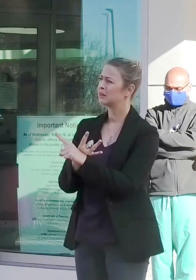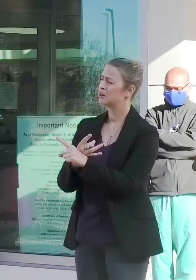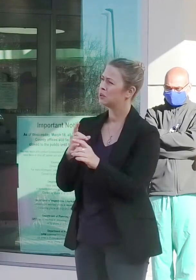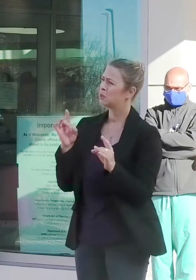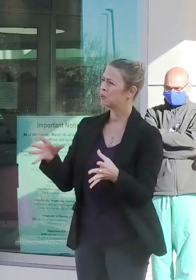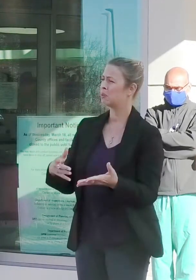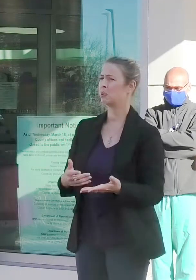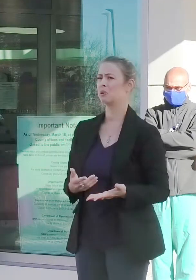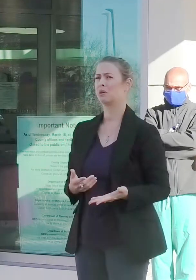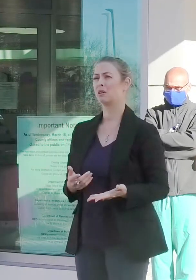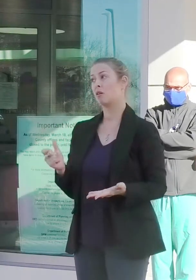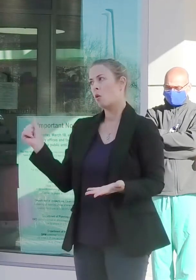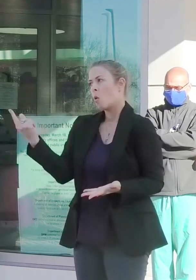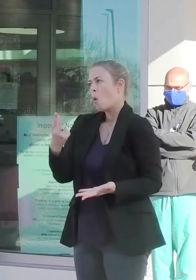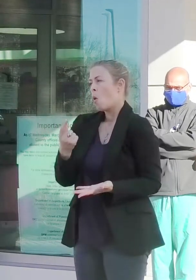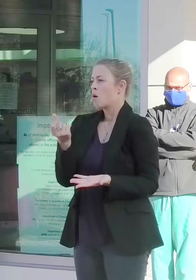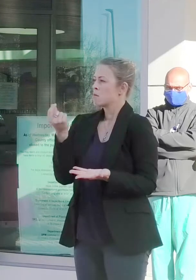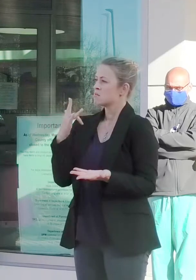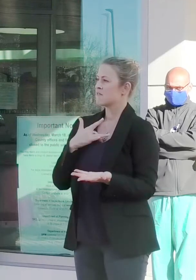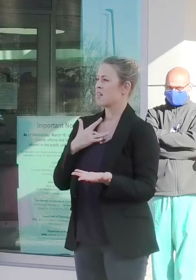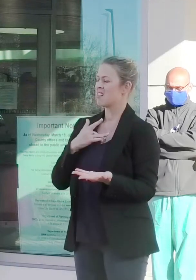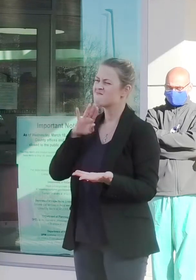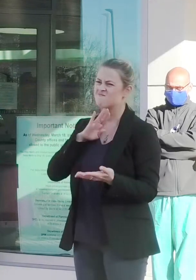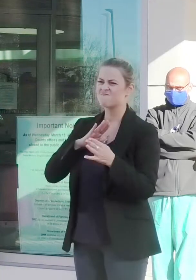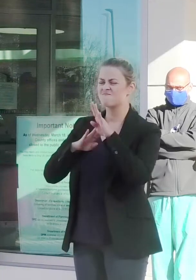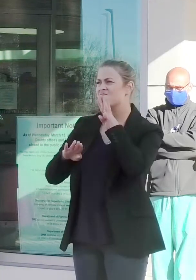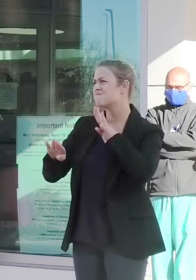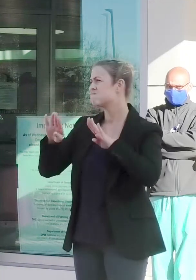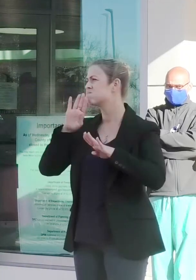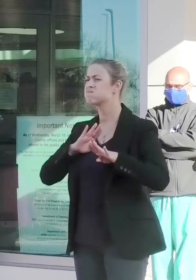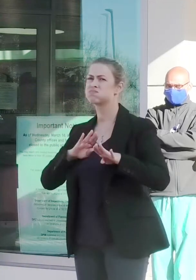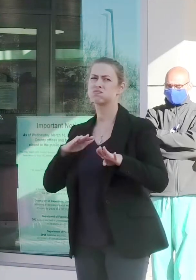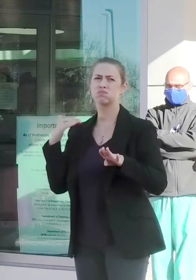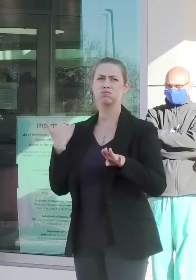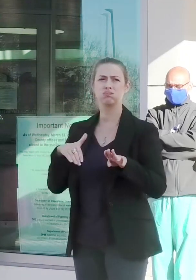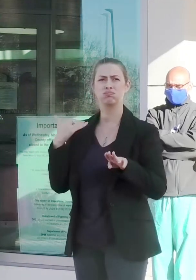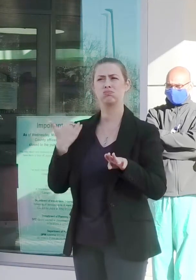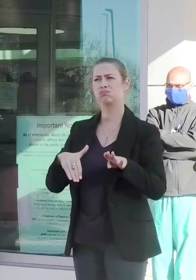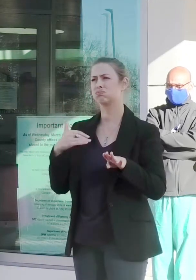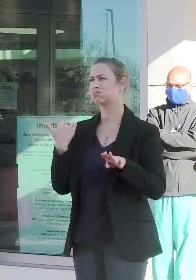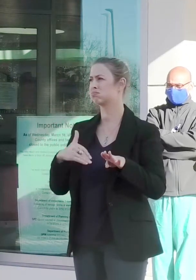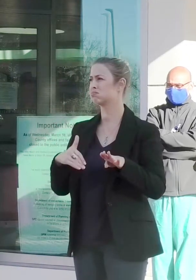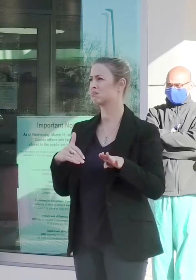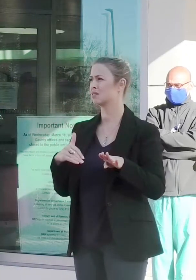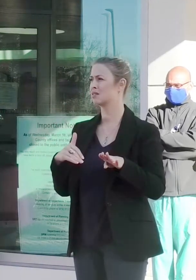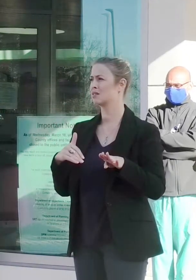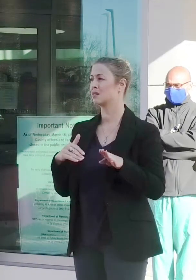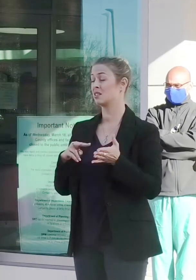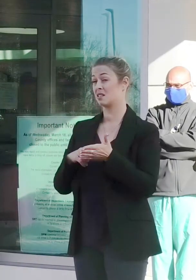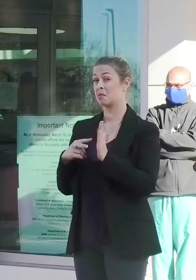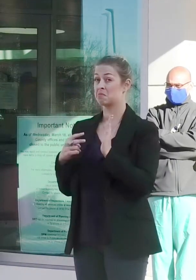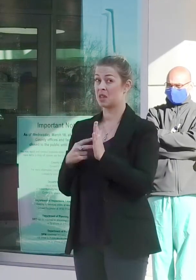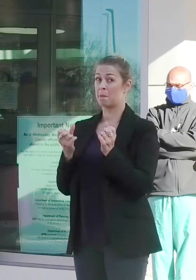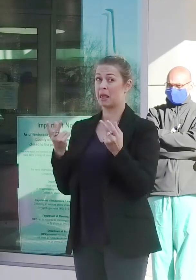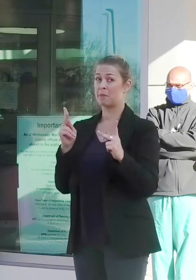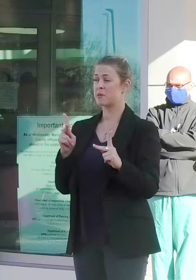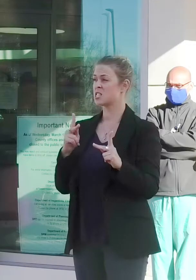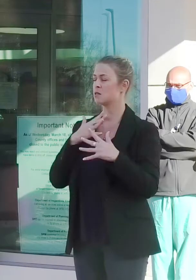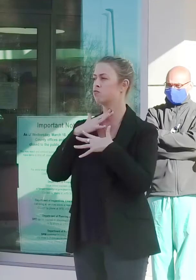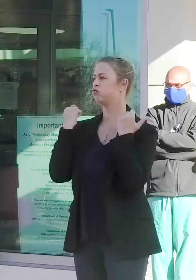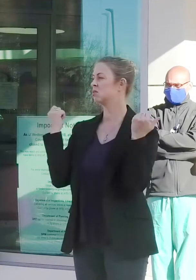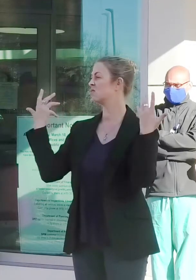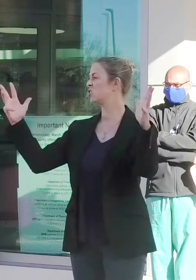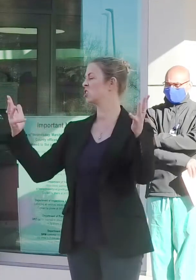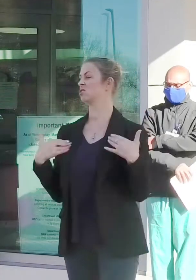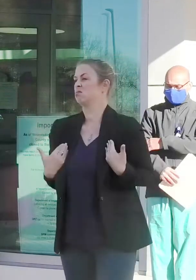And we all feel that frustration, so many people are beginning to take fewer precautions than they did